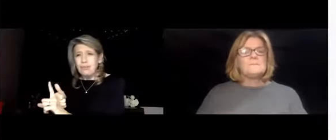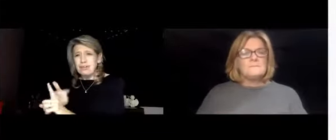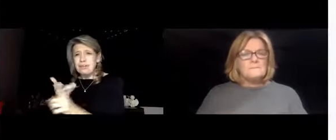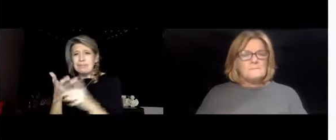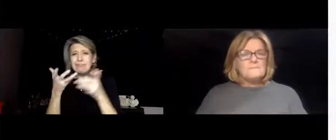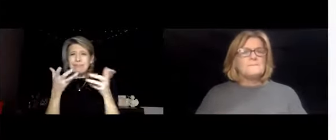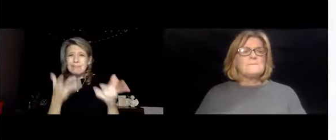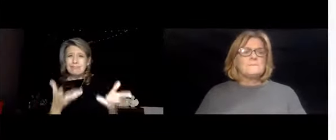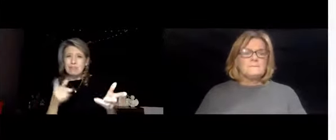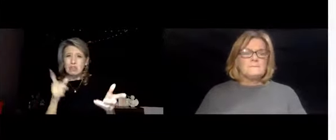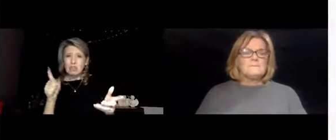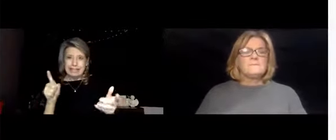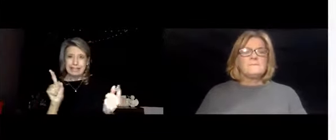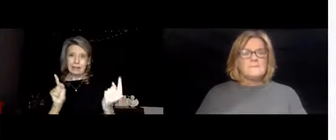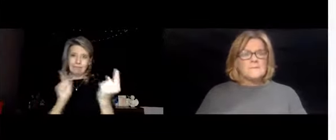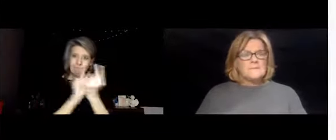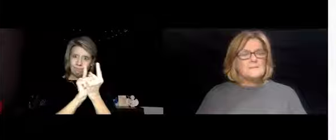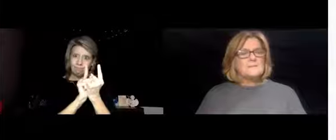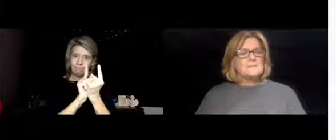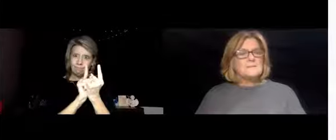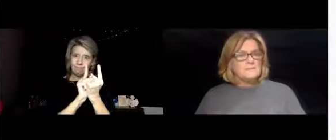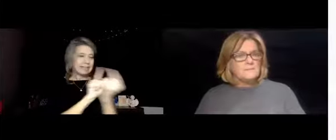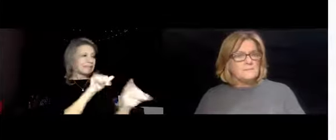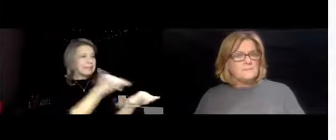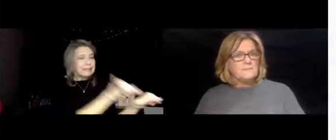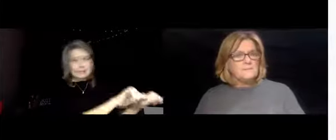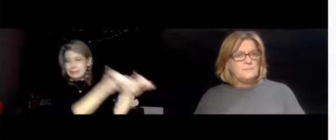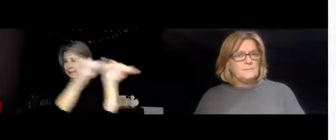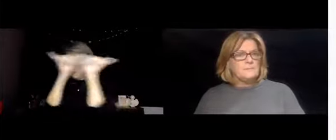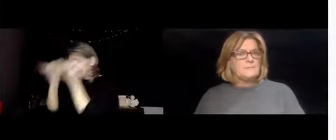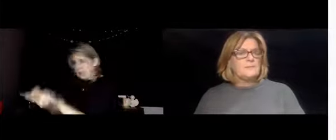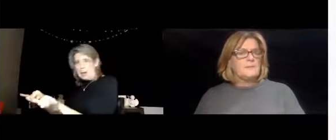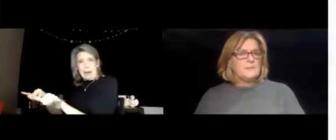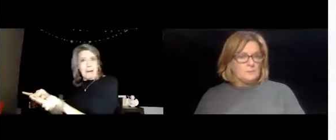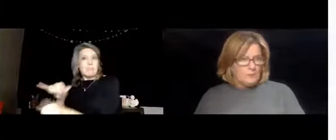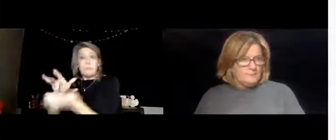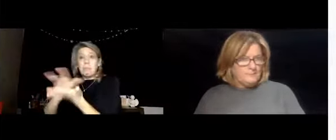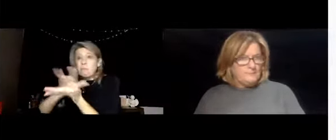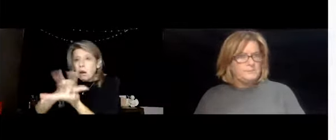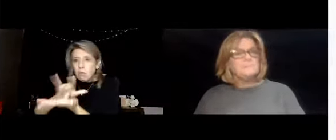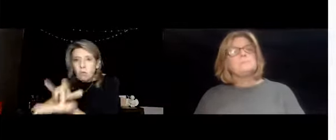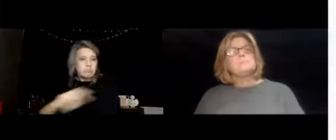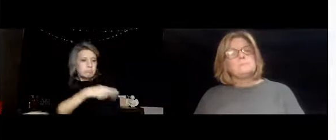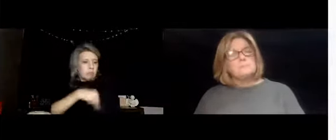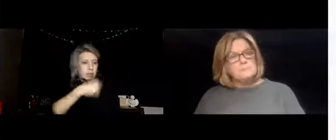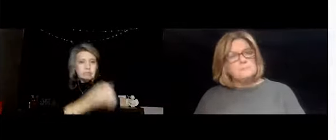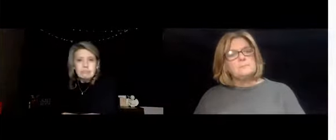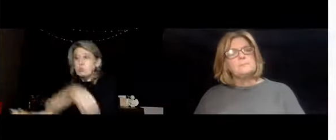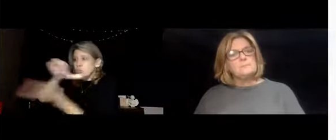know, this is not about you. This is about your consumer. You need to approach them, and go in